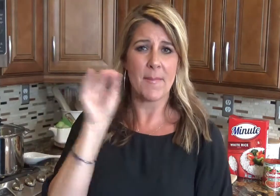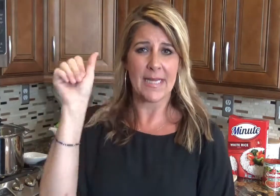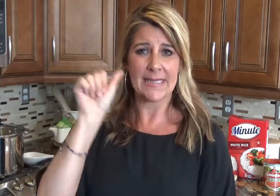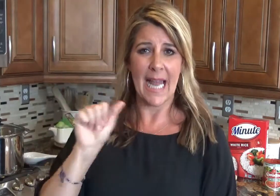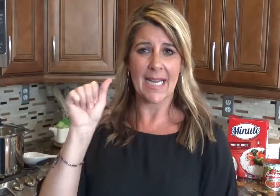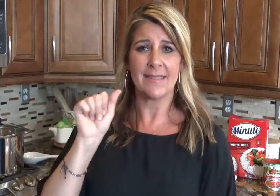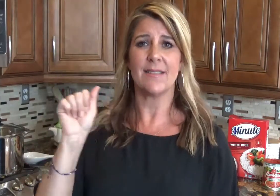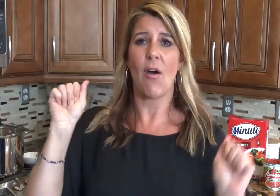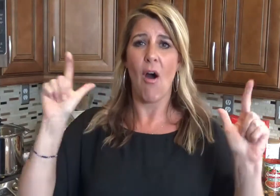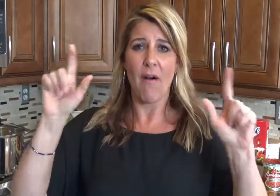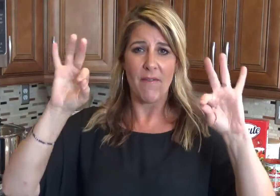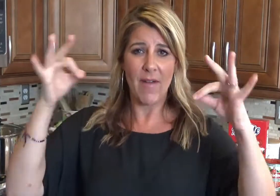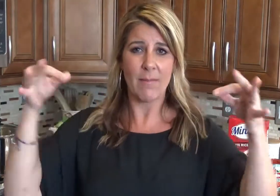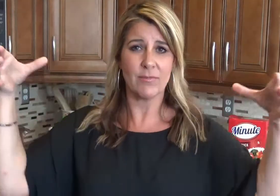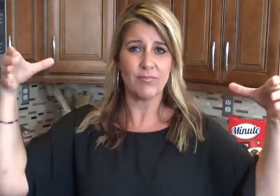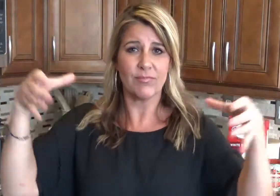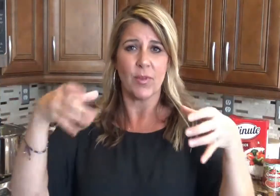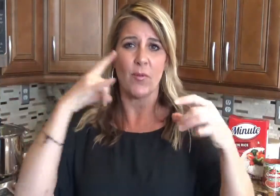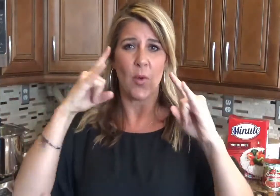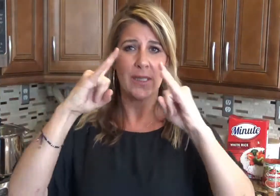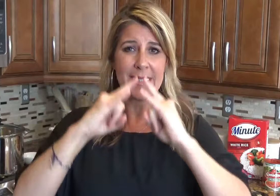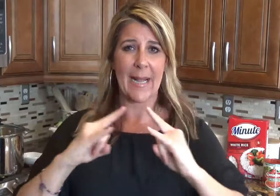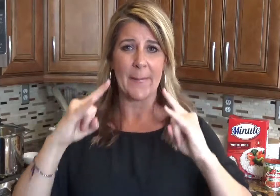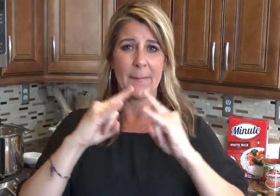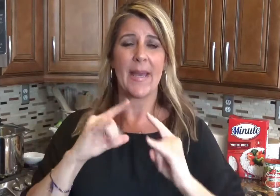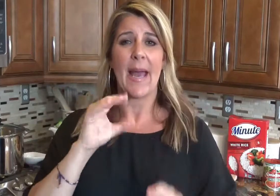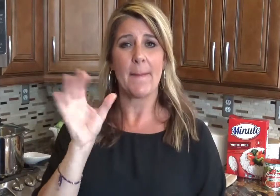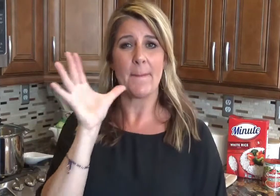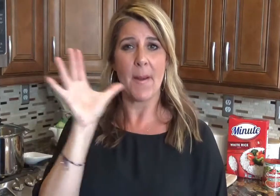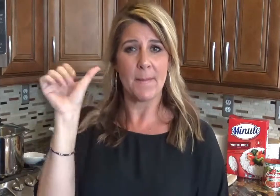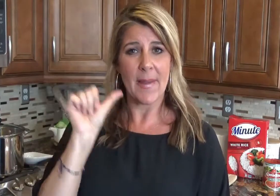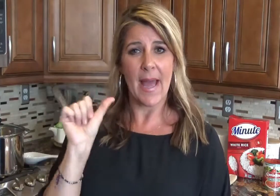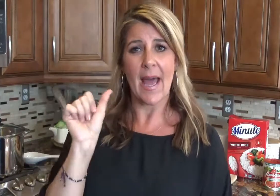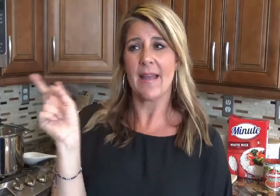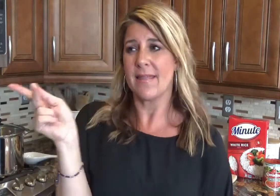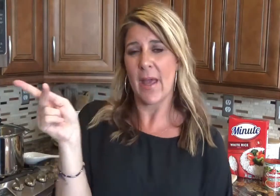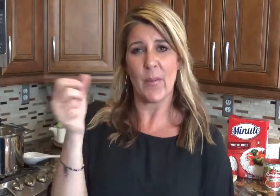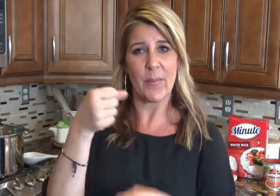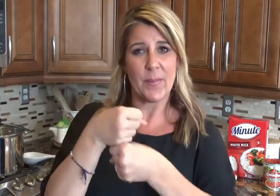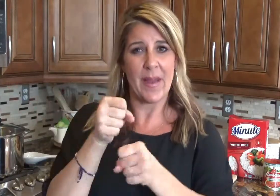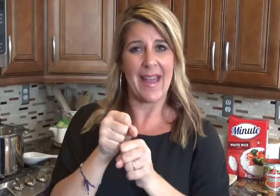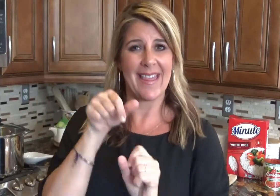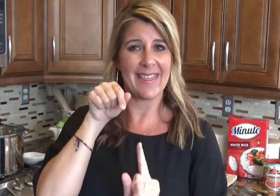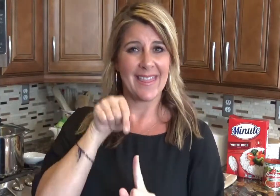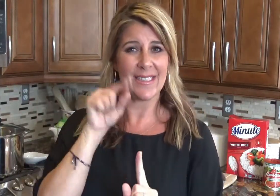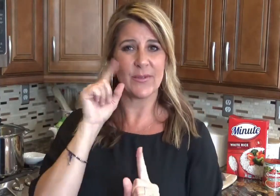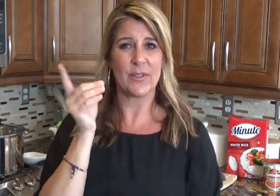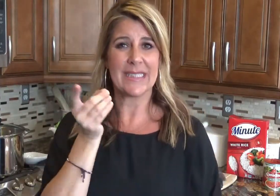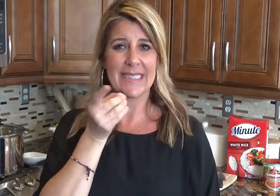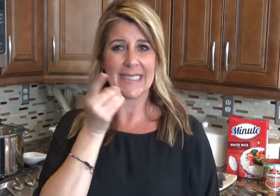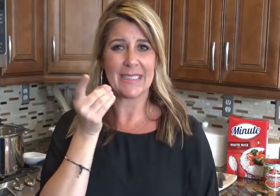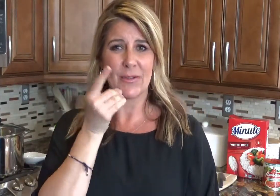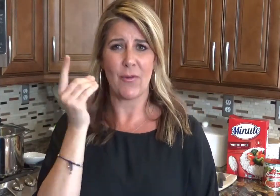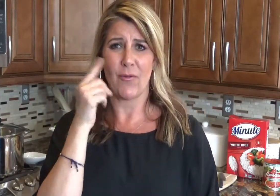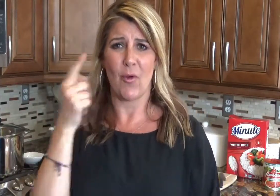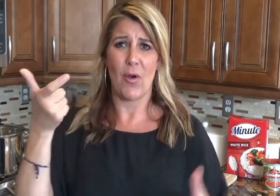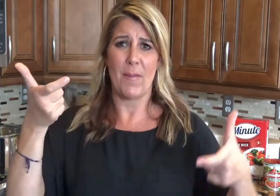remember growing up, my mom and aunt and all of the family would get together and we'd go camping, and my mom and aunt would make this dinner for